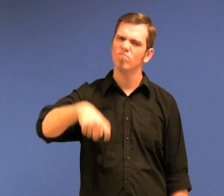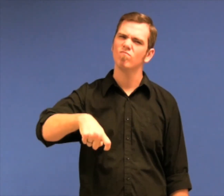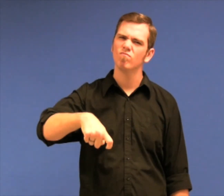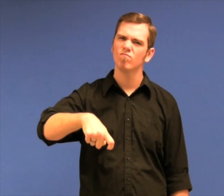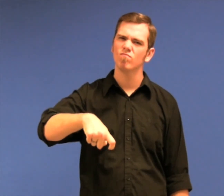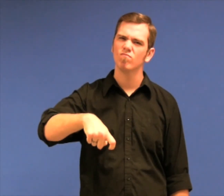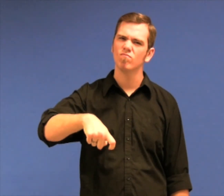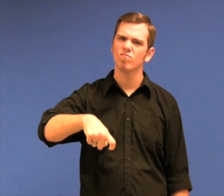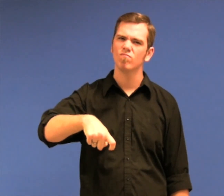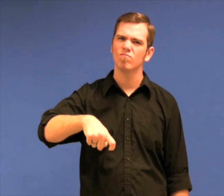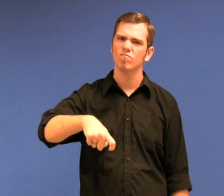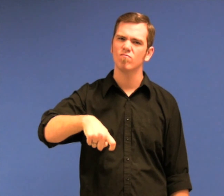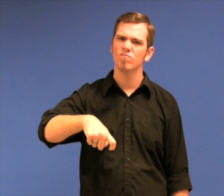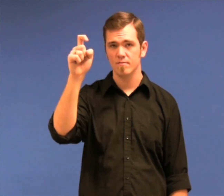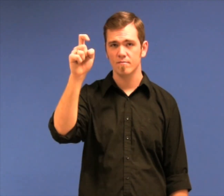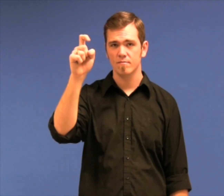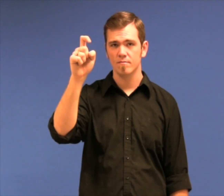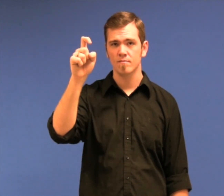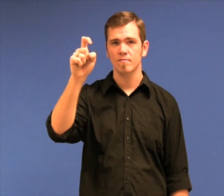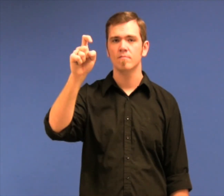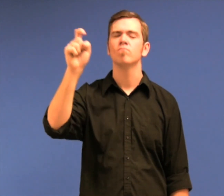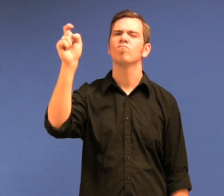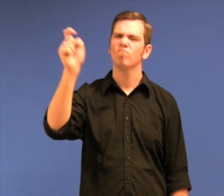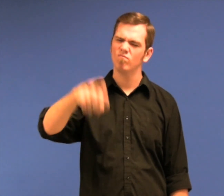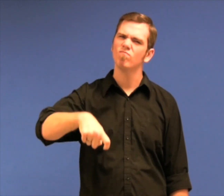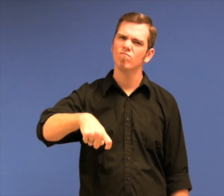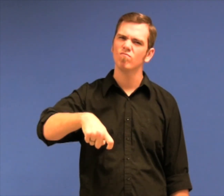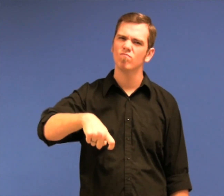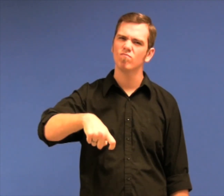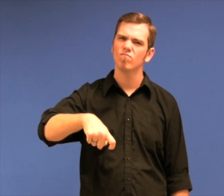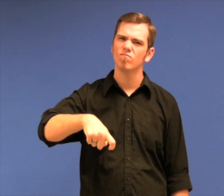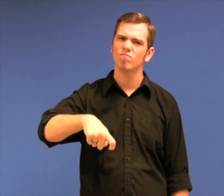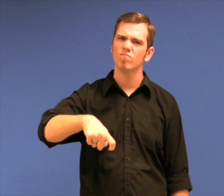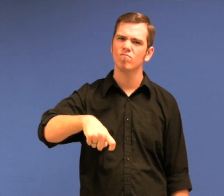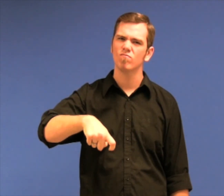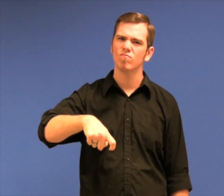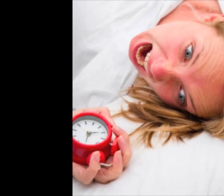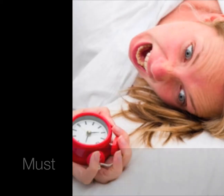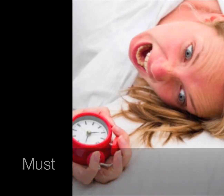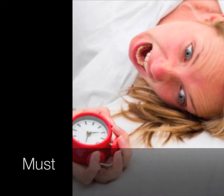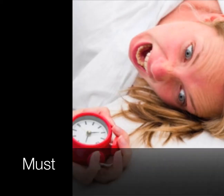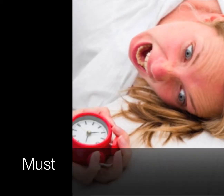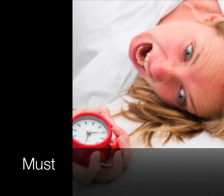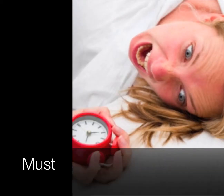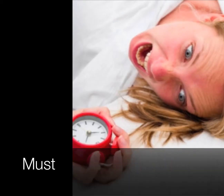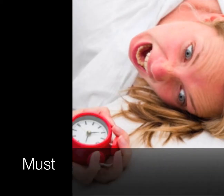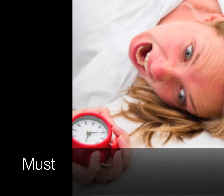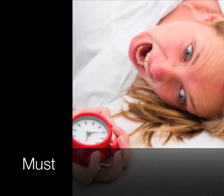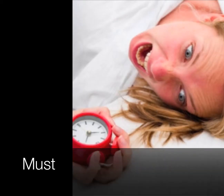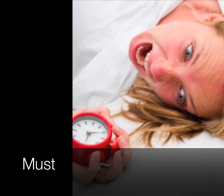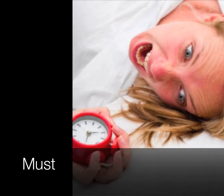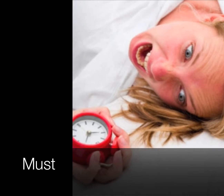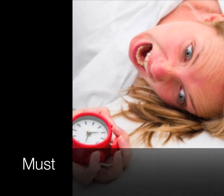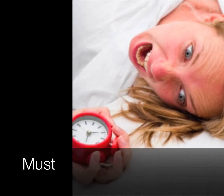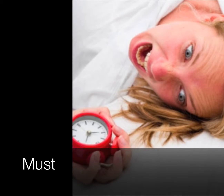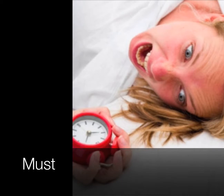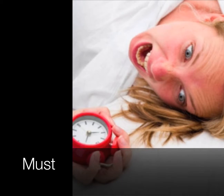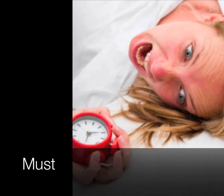should. Just one movement down, should, but still kind of just at your wrist. And the last one is must, like you have to do